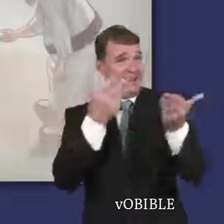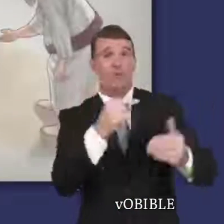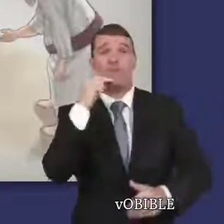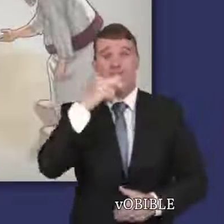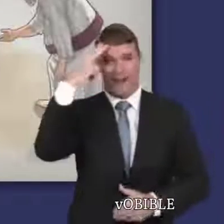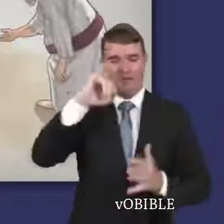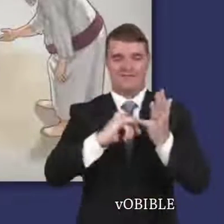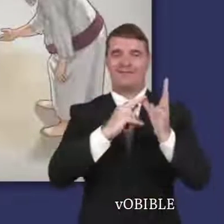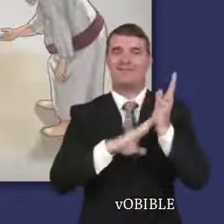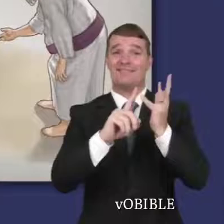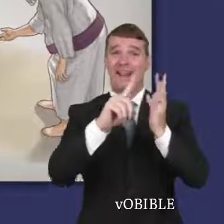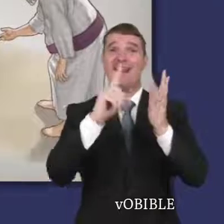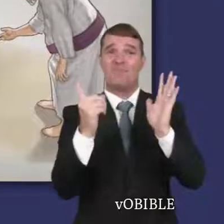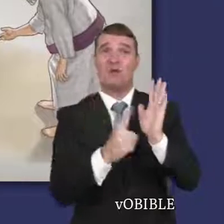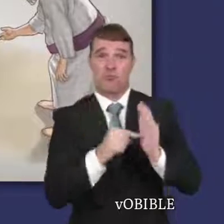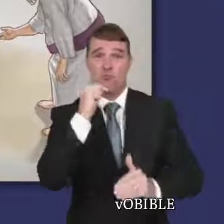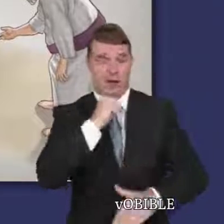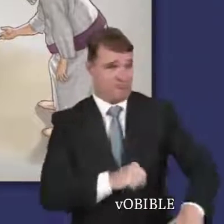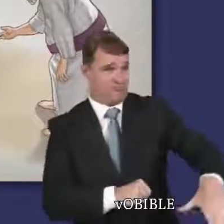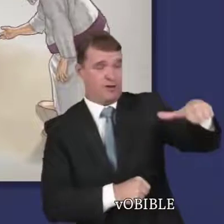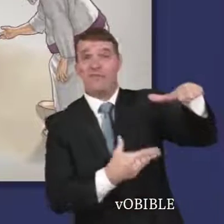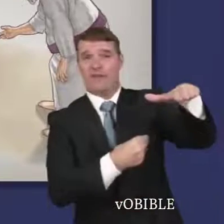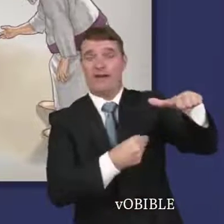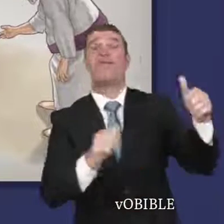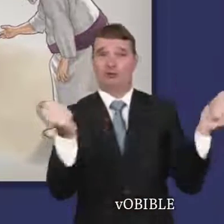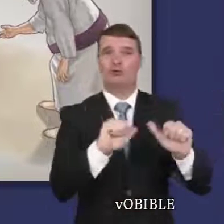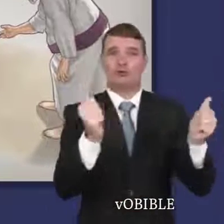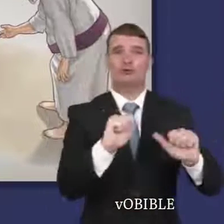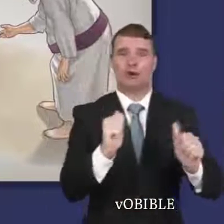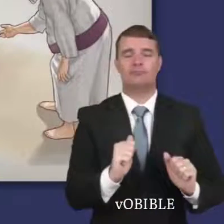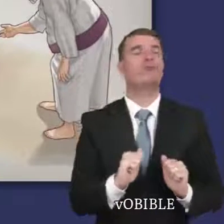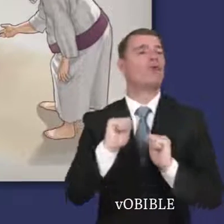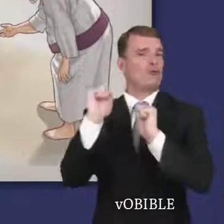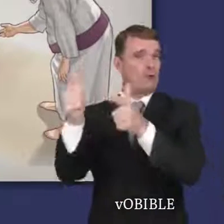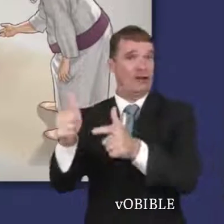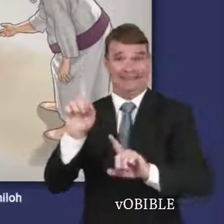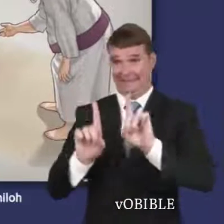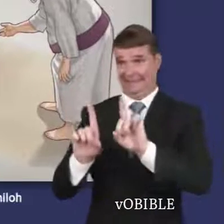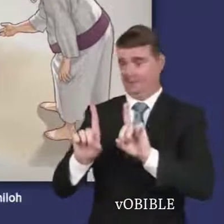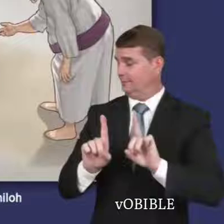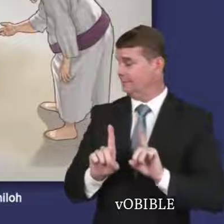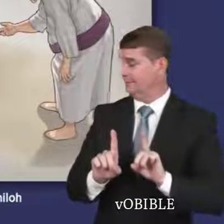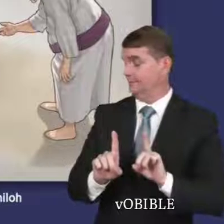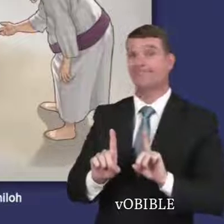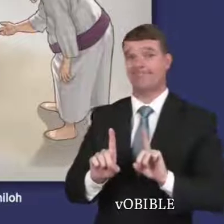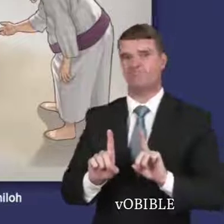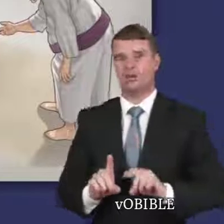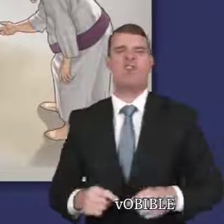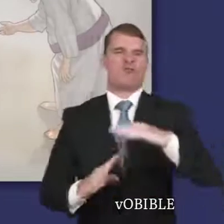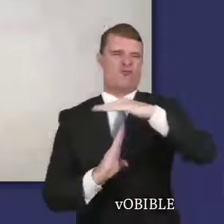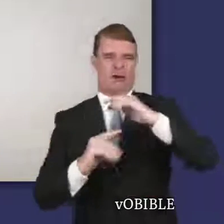God answers her prayer. When her child Samuel is weaned, she places him in the care of High Priest Eli